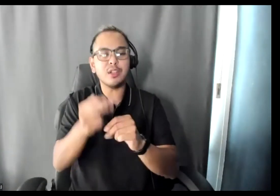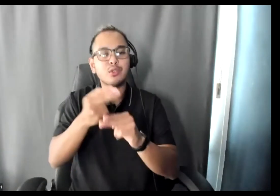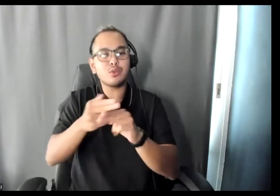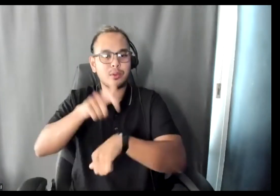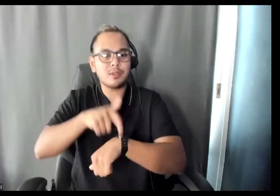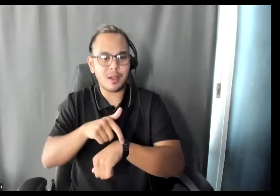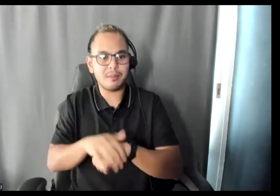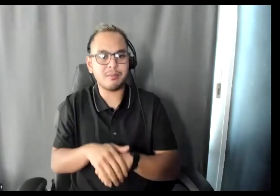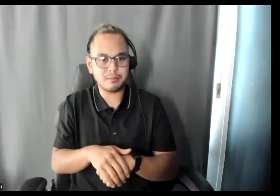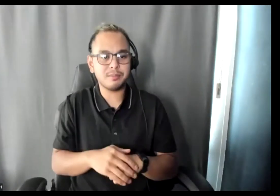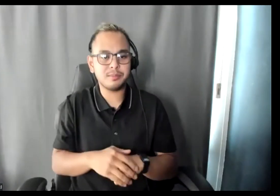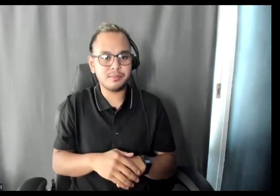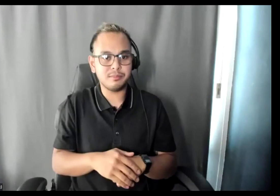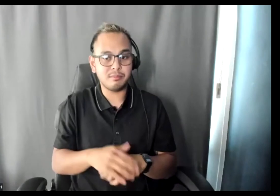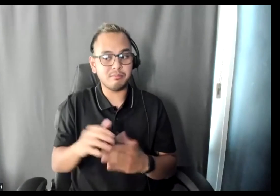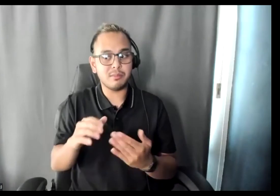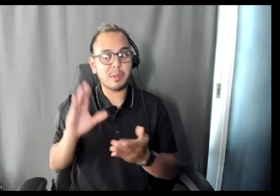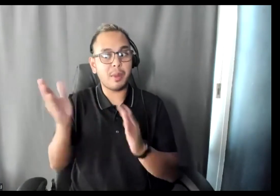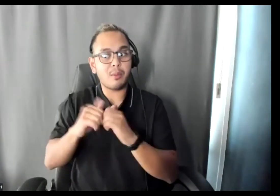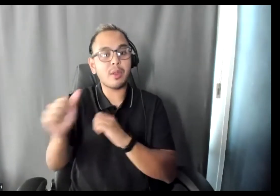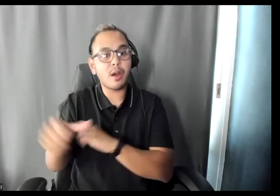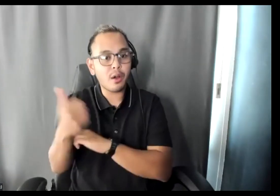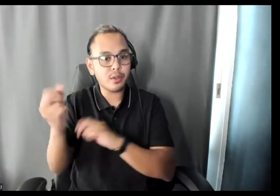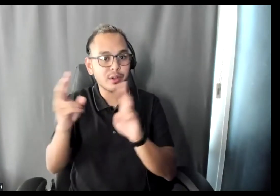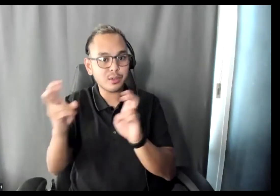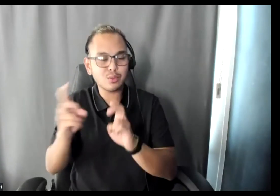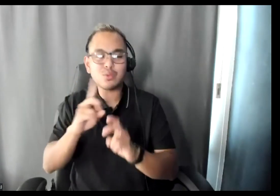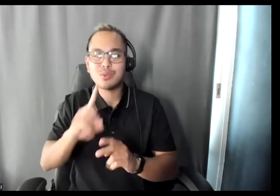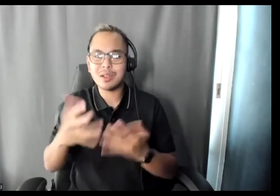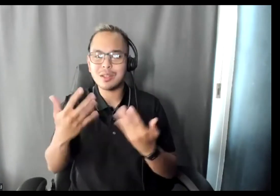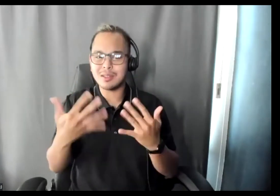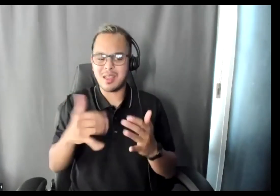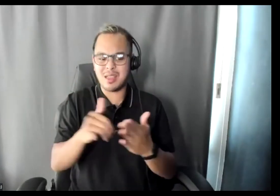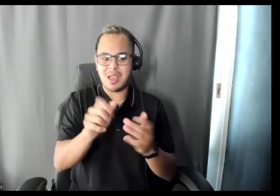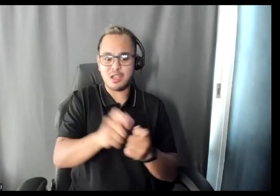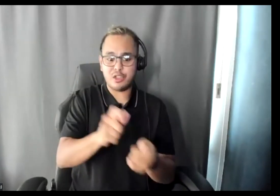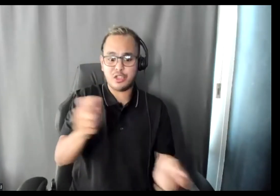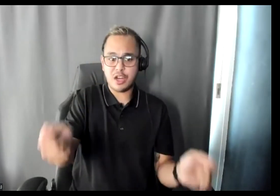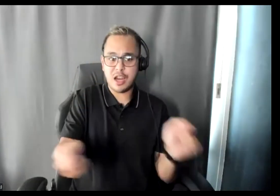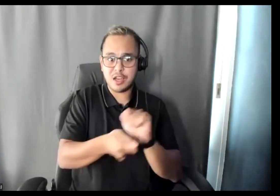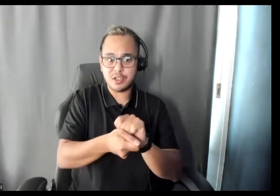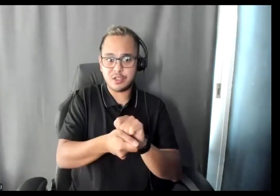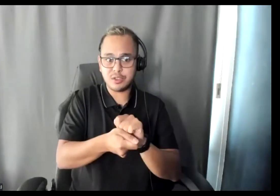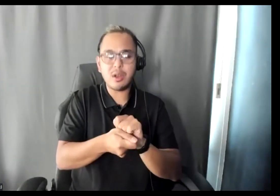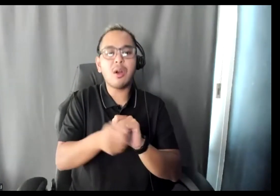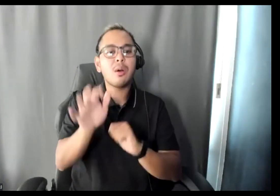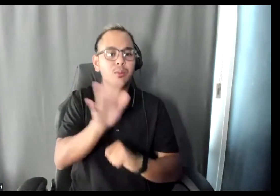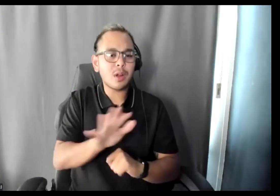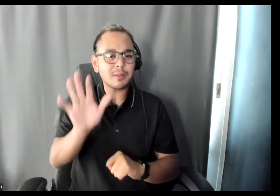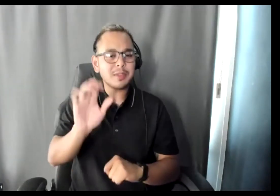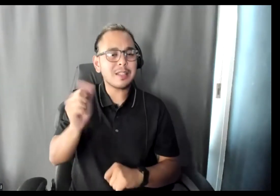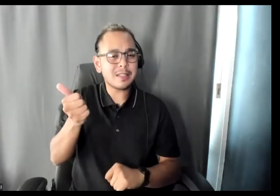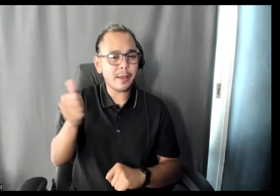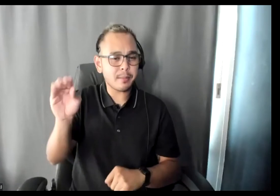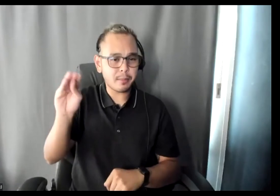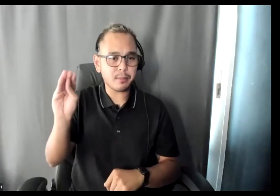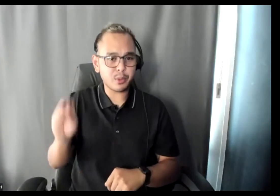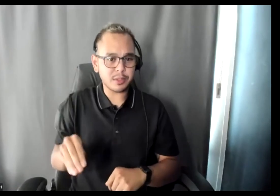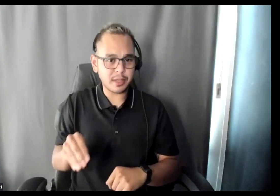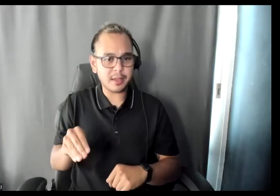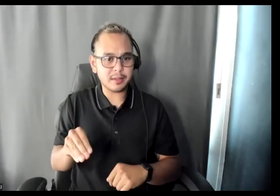issue. So this is like just a really incredible, that change of, I think it was approximately 10%